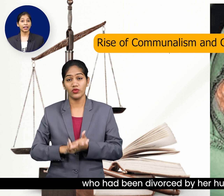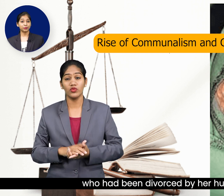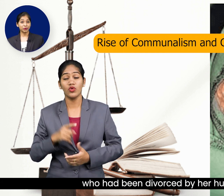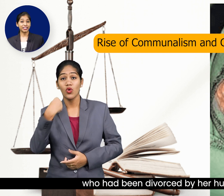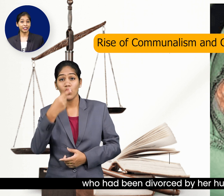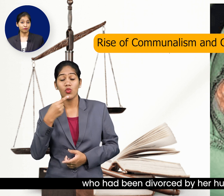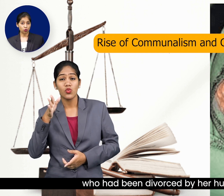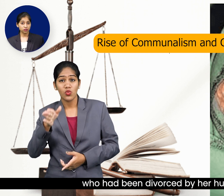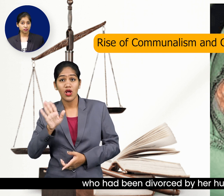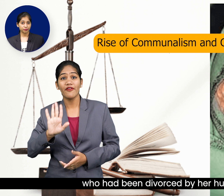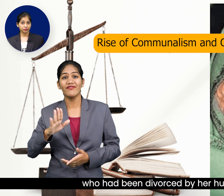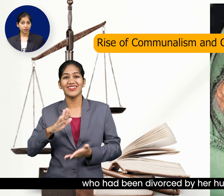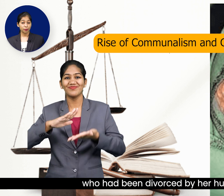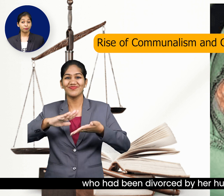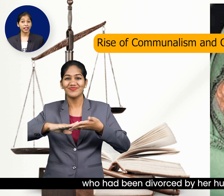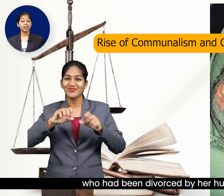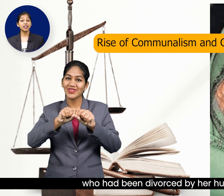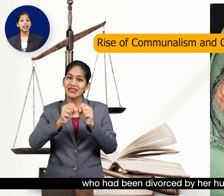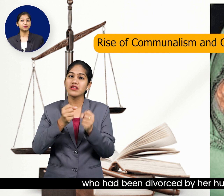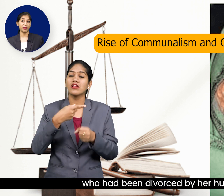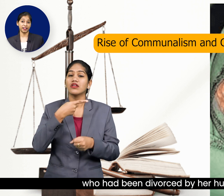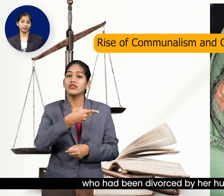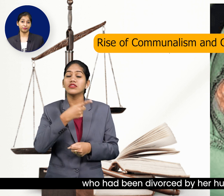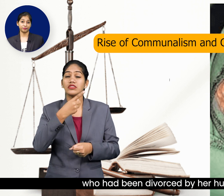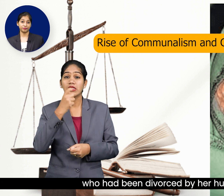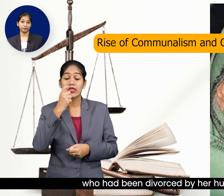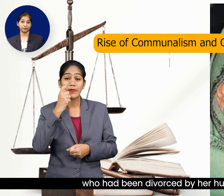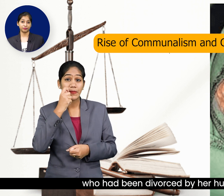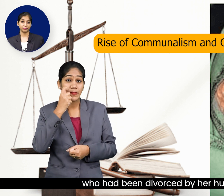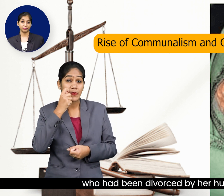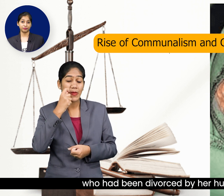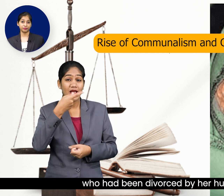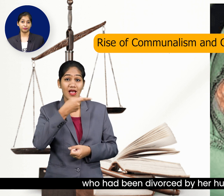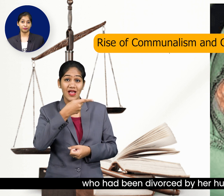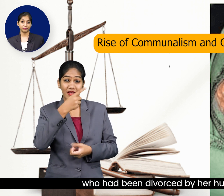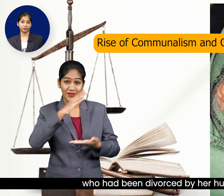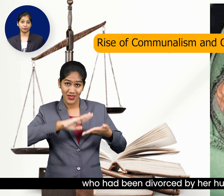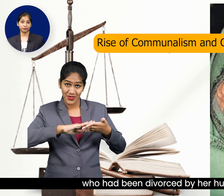who had been divorced by her husband,